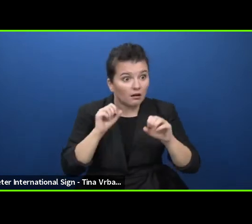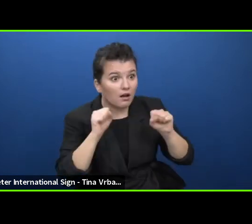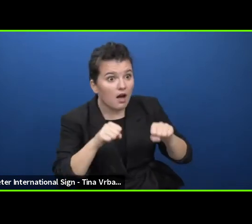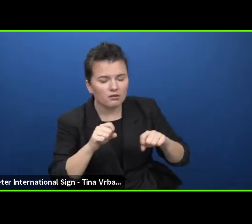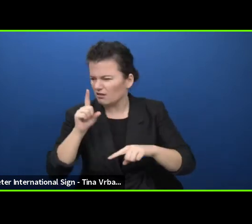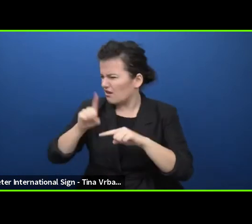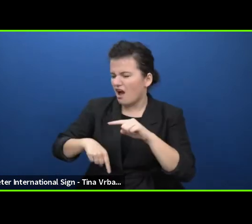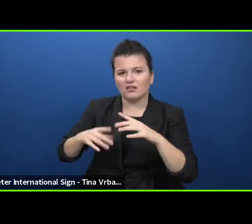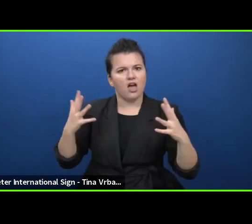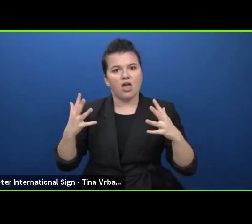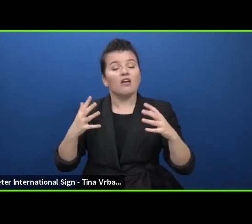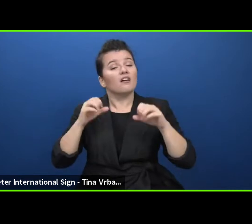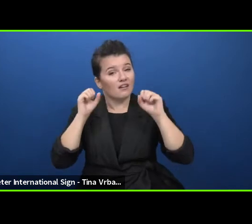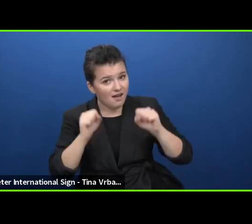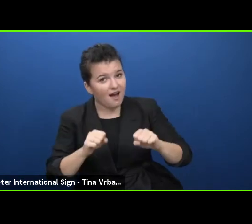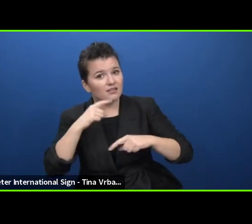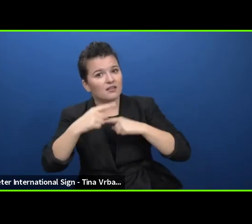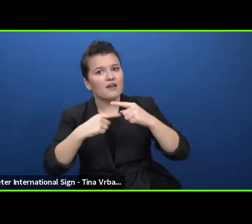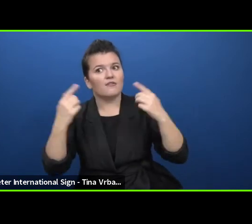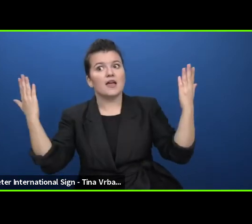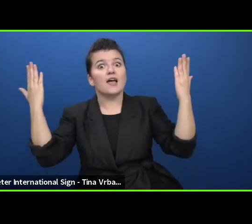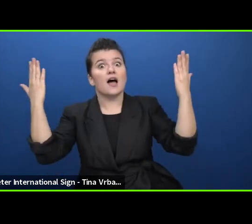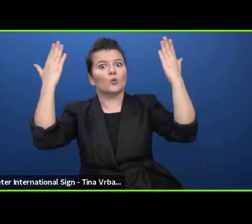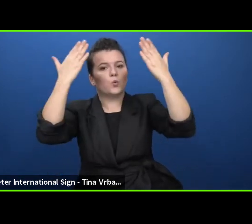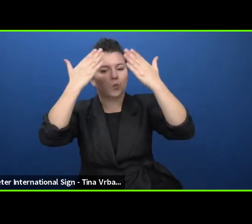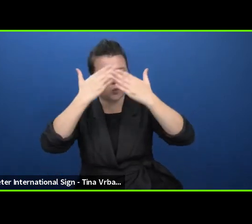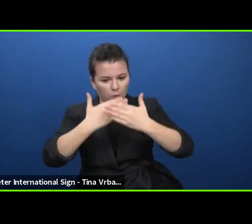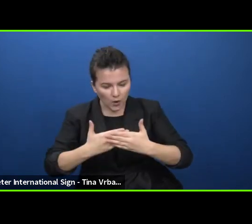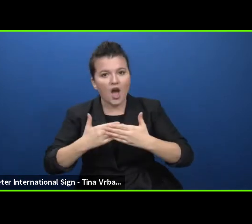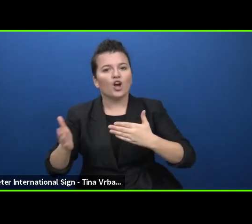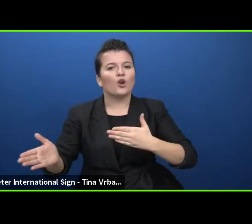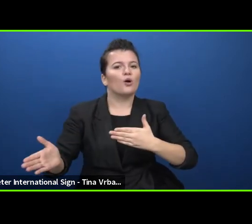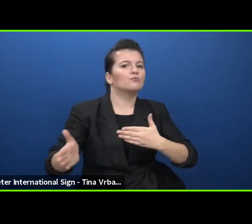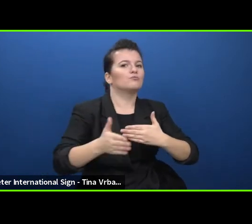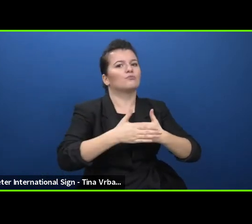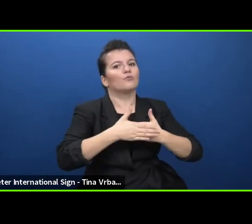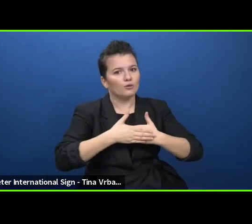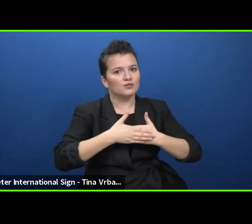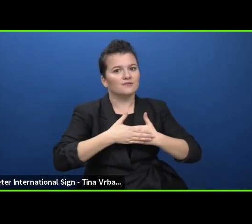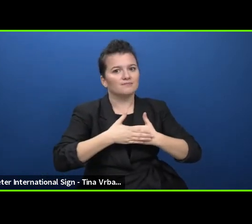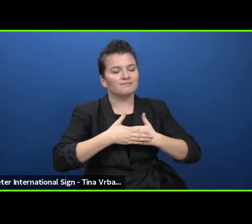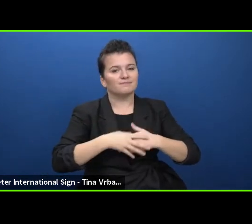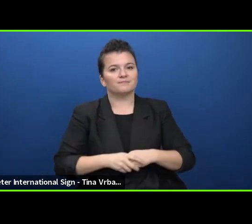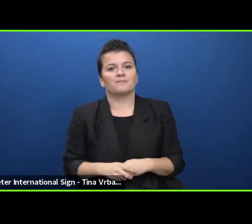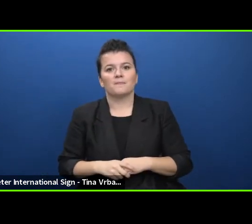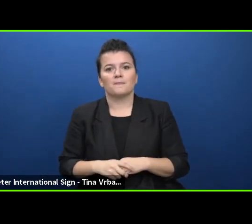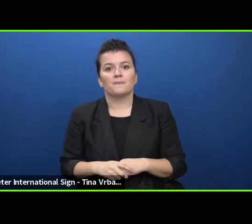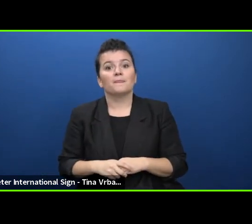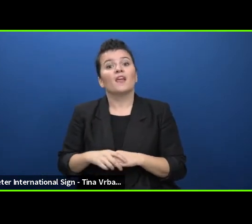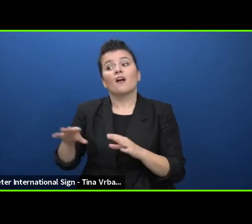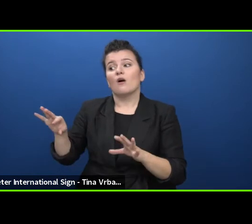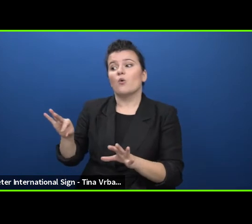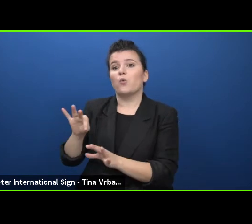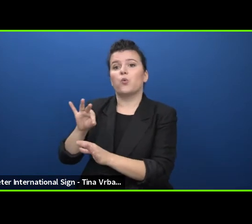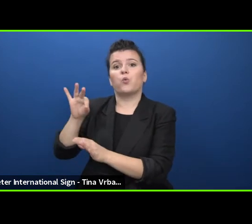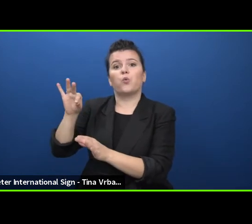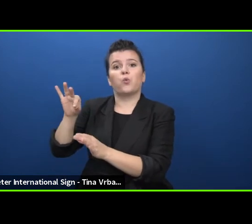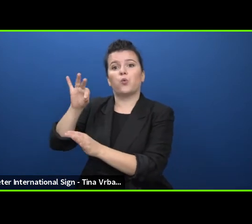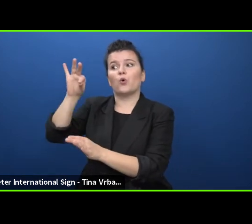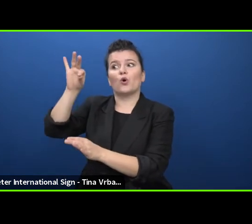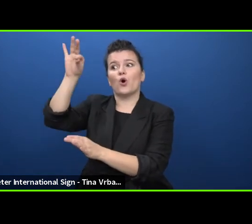Until the night falls. Until the doors close. When ghosts or the excluded start